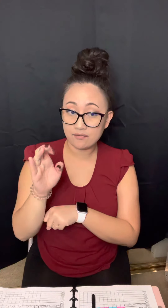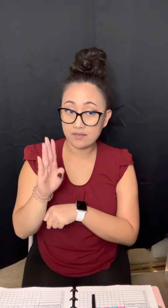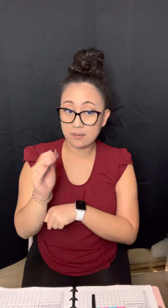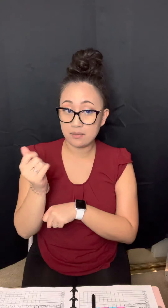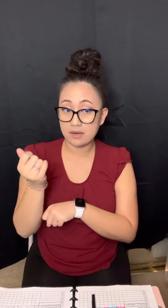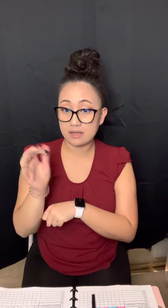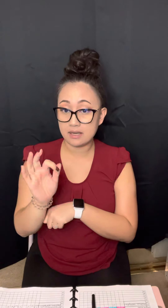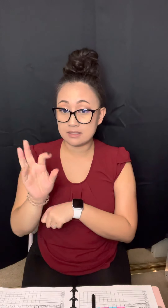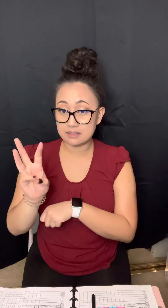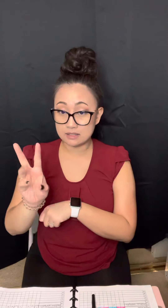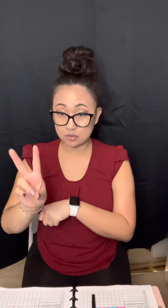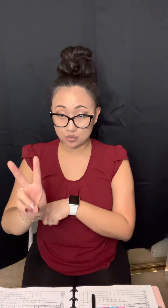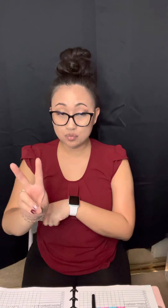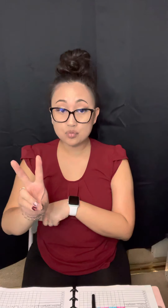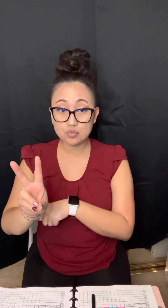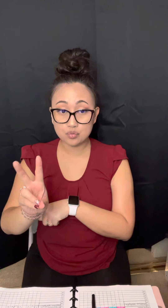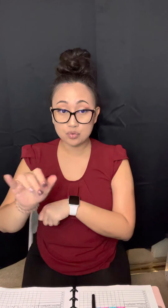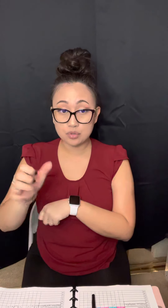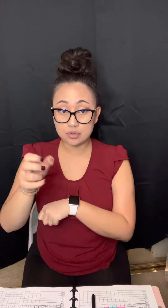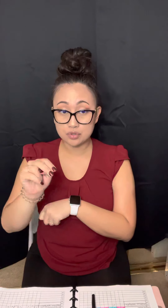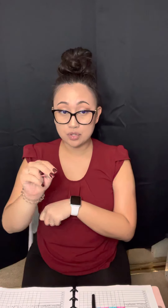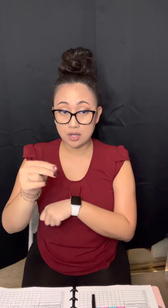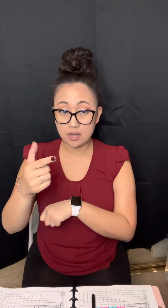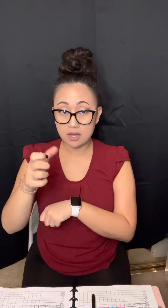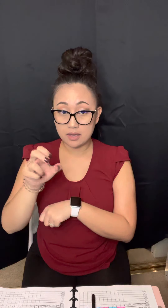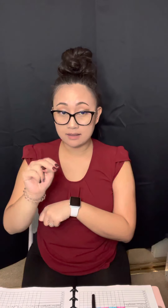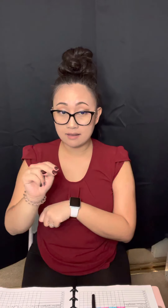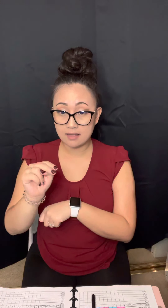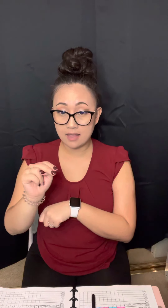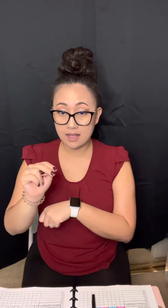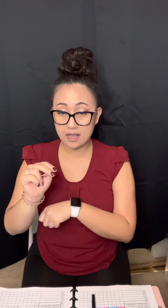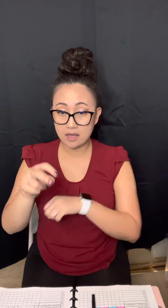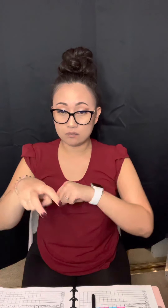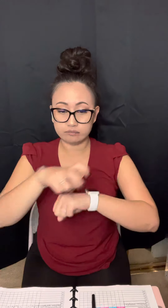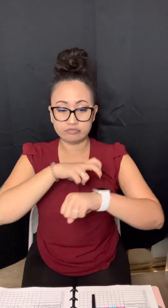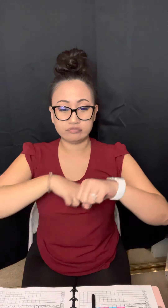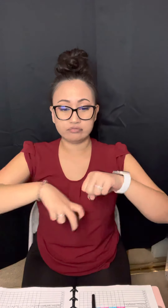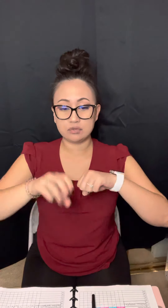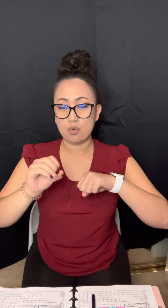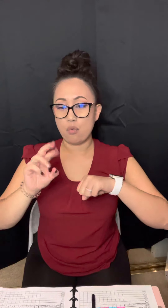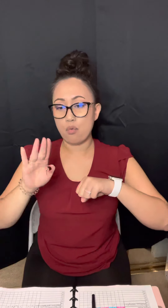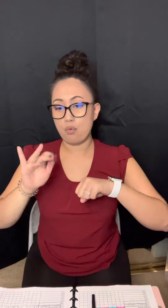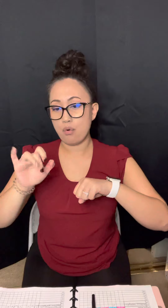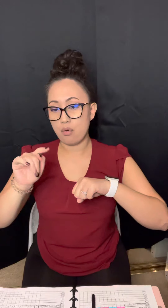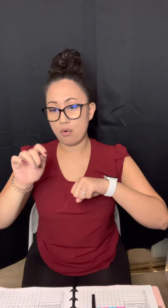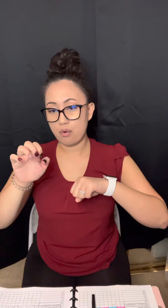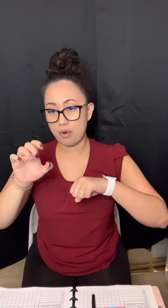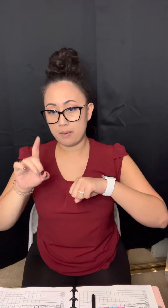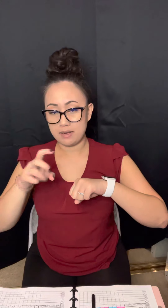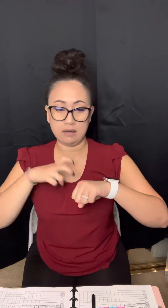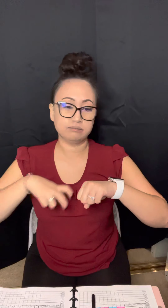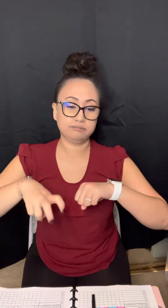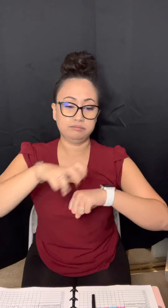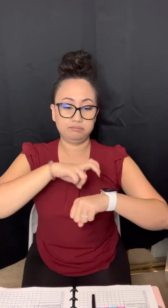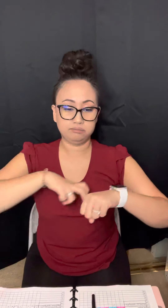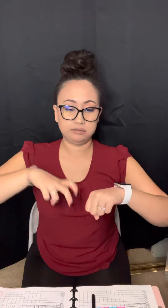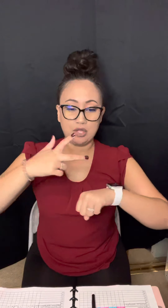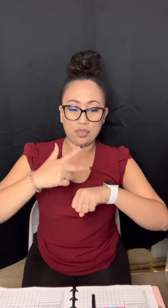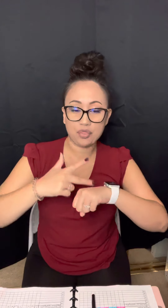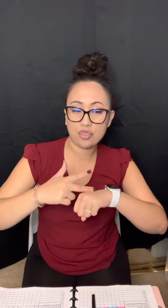1962, John Glenn orbited Earth 3 times. Oh, you're